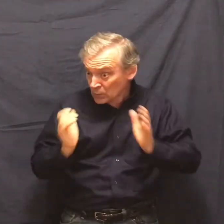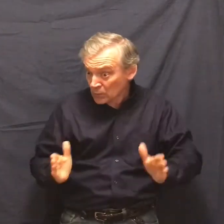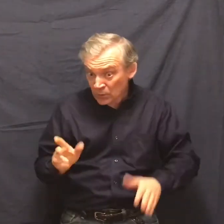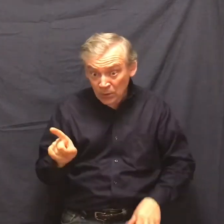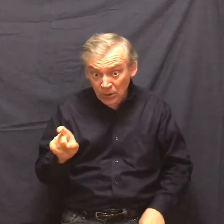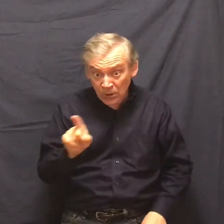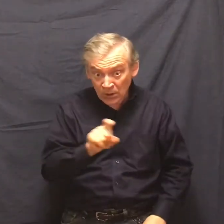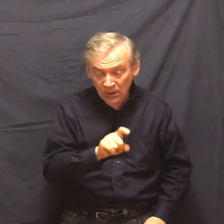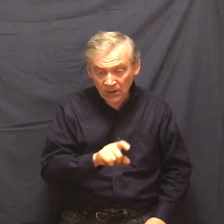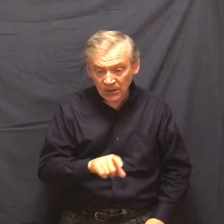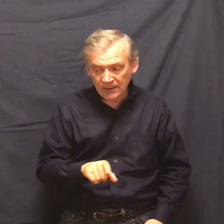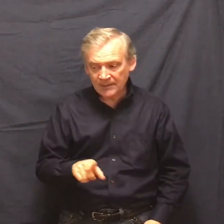"Just come," said George.